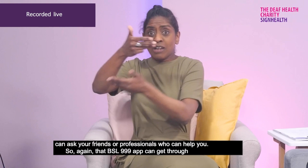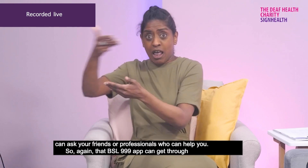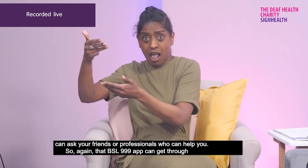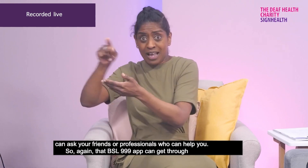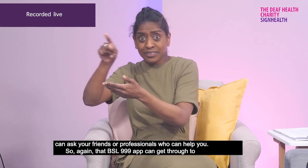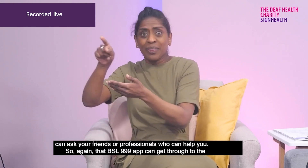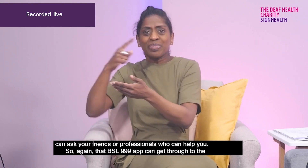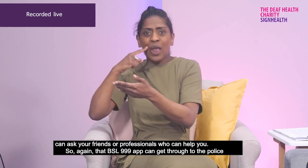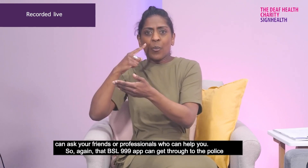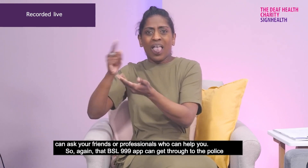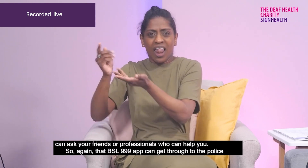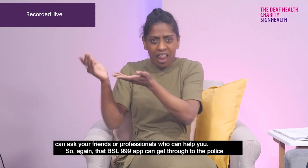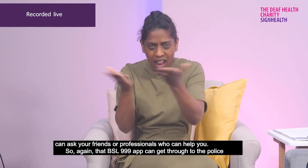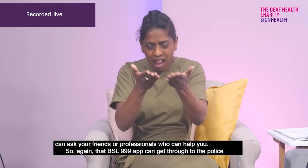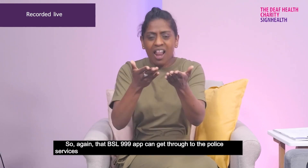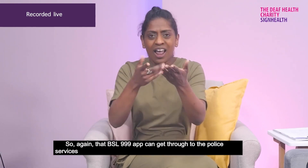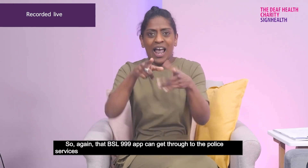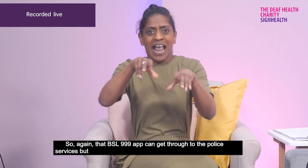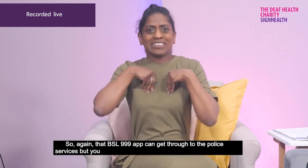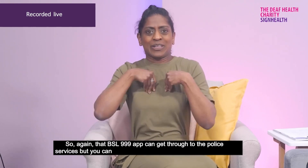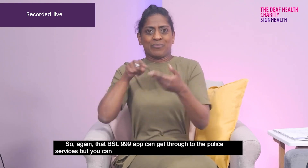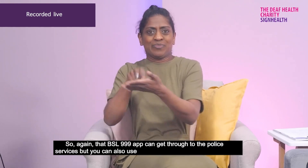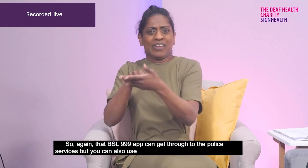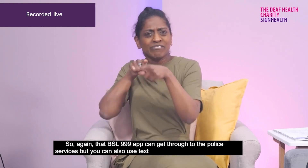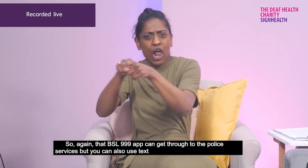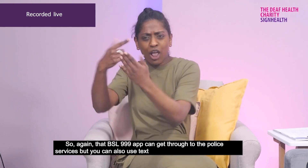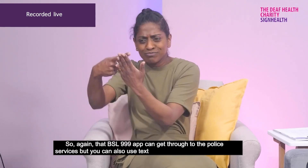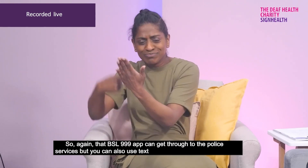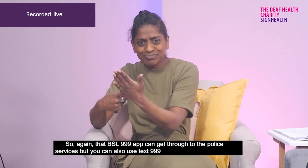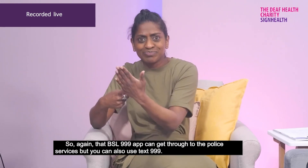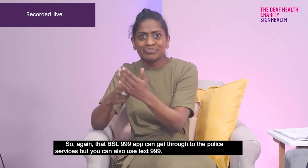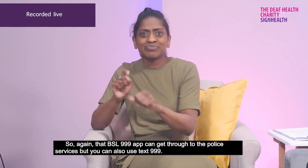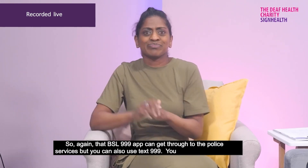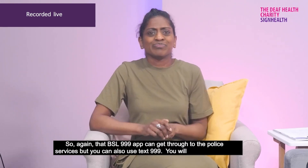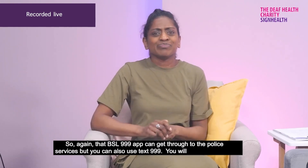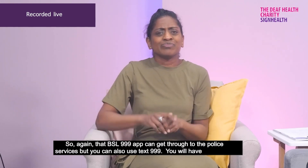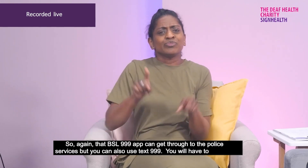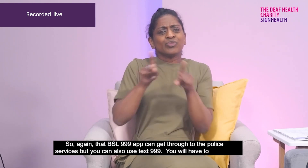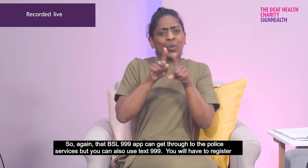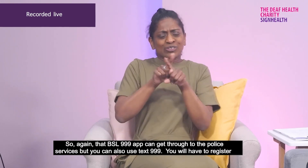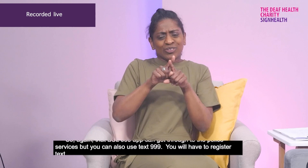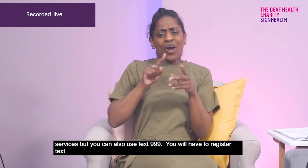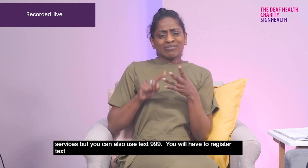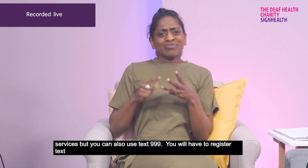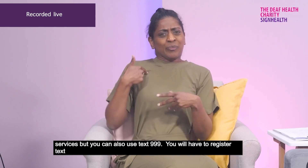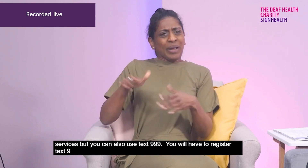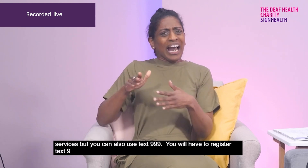you'll have to register, text 999 with the word register, and follow those instructions.